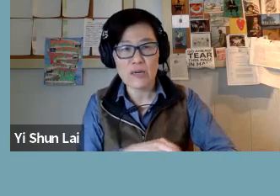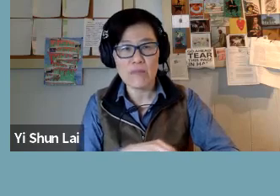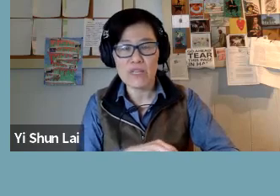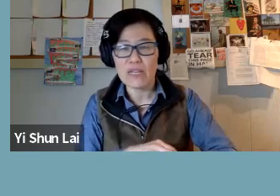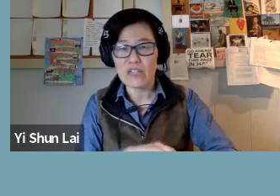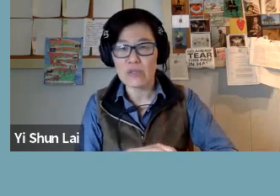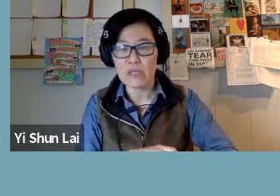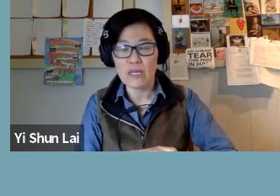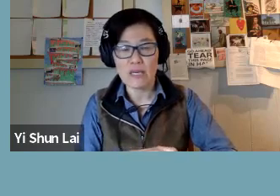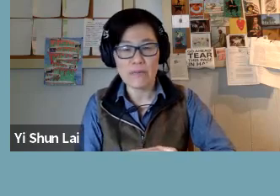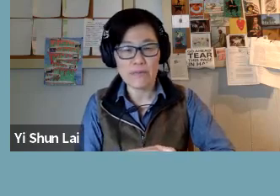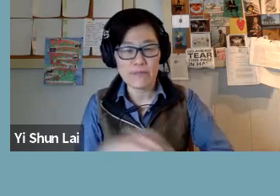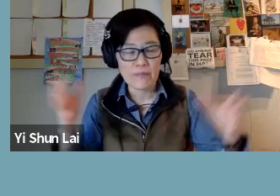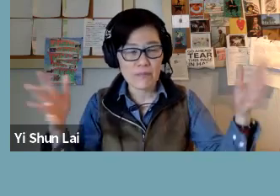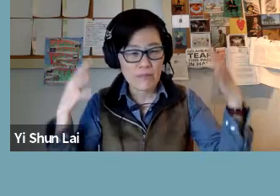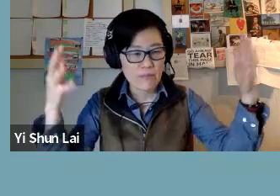actual